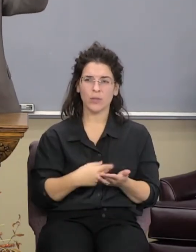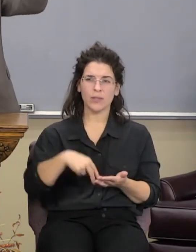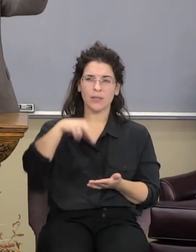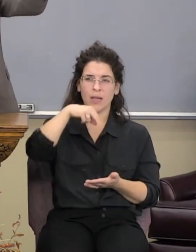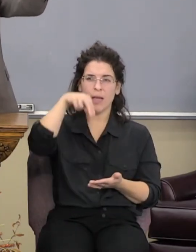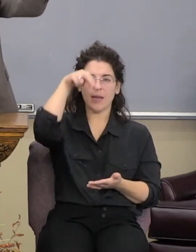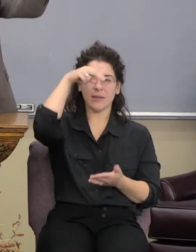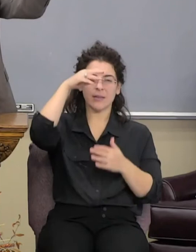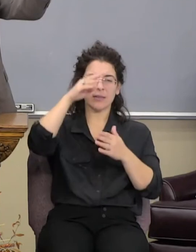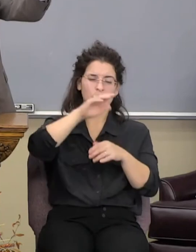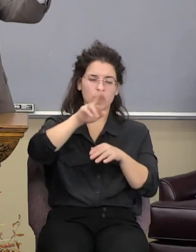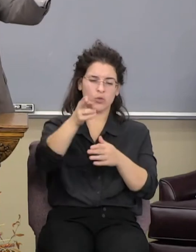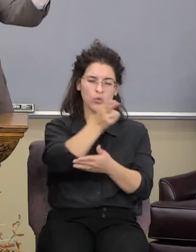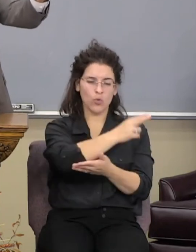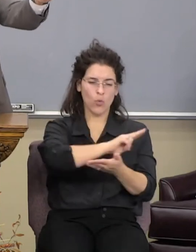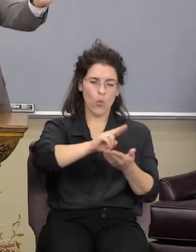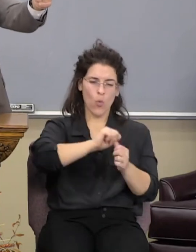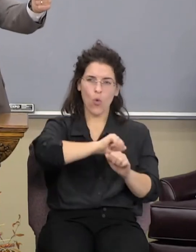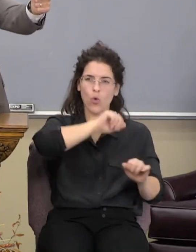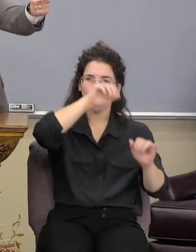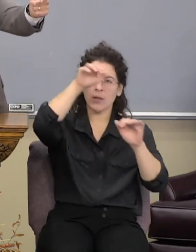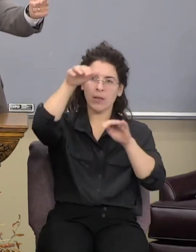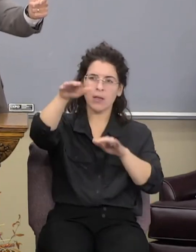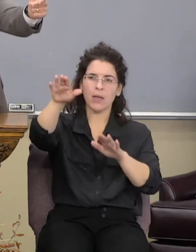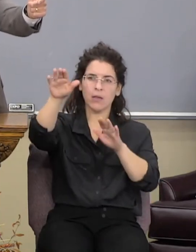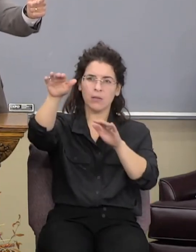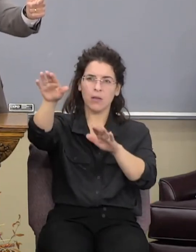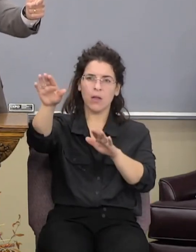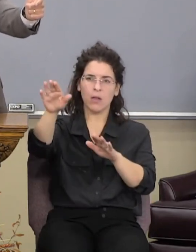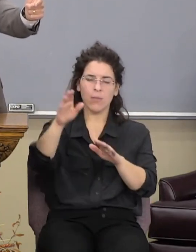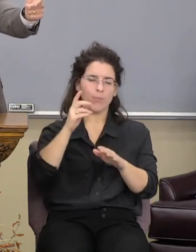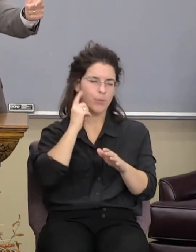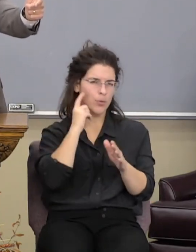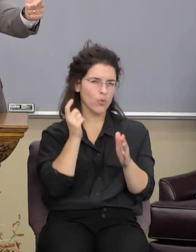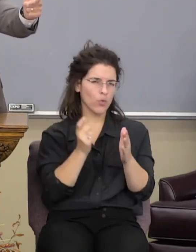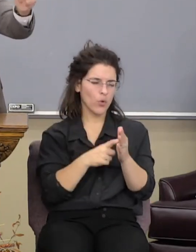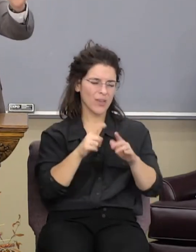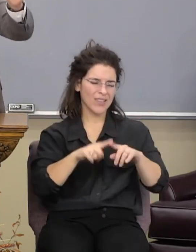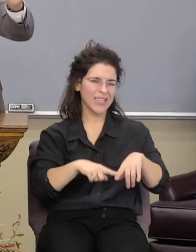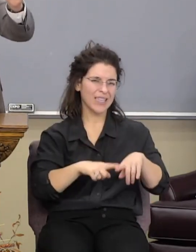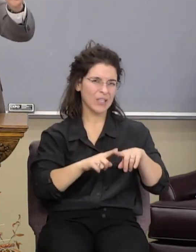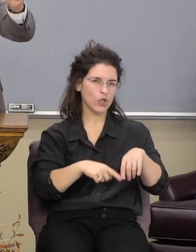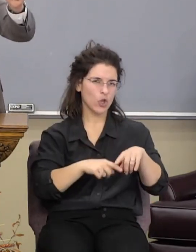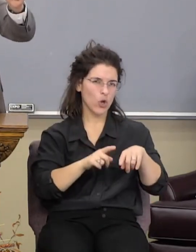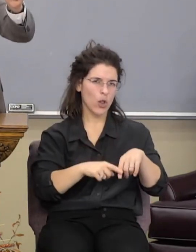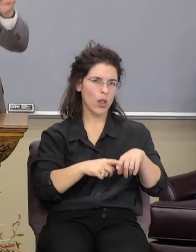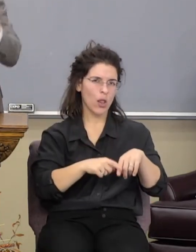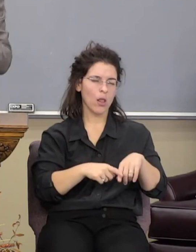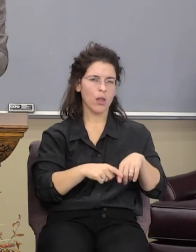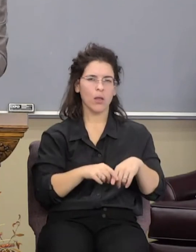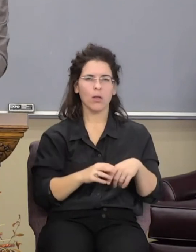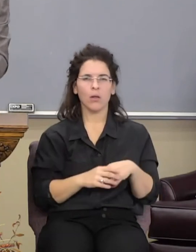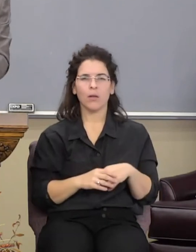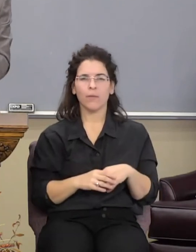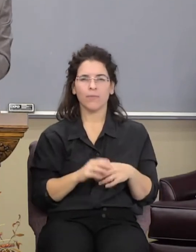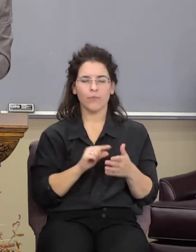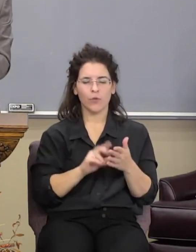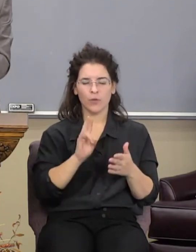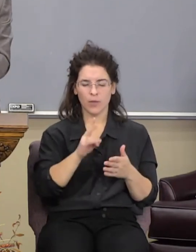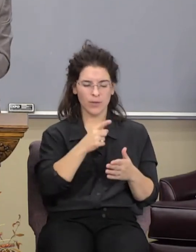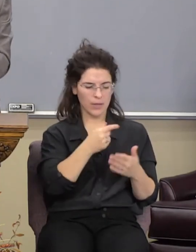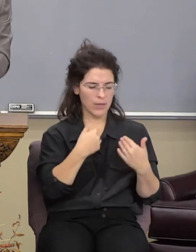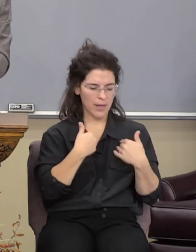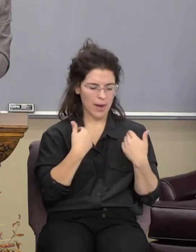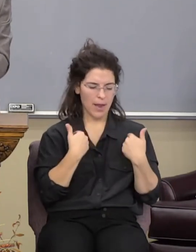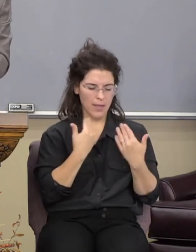holy hill. But I want you to notice the conditionality of this. Verse 7, he that hath clean